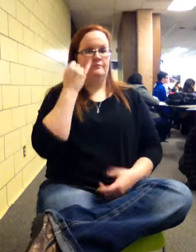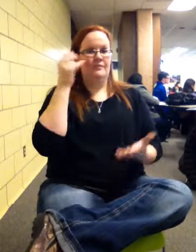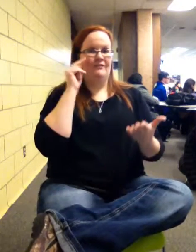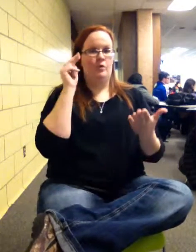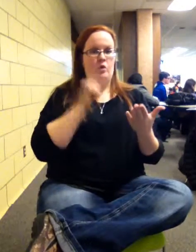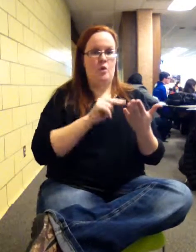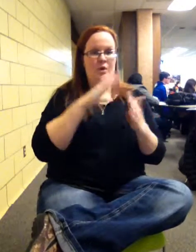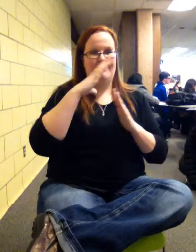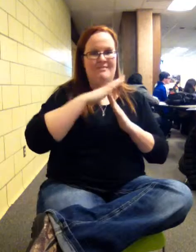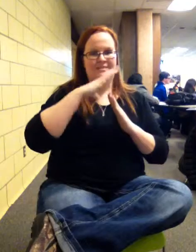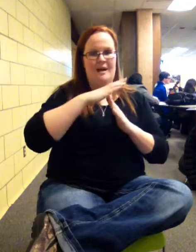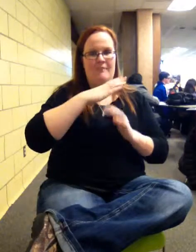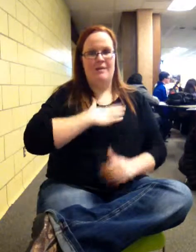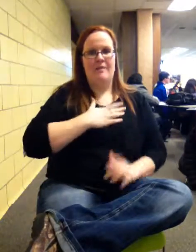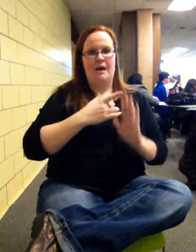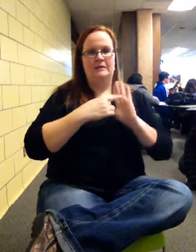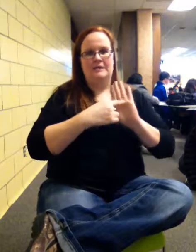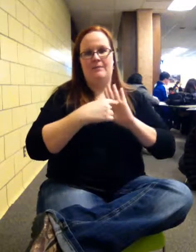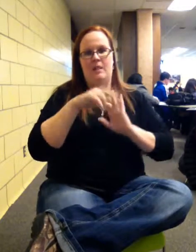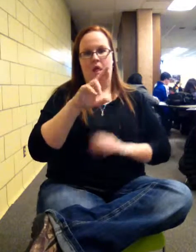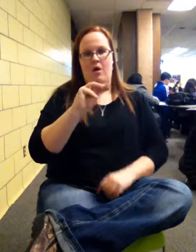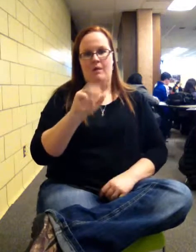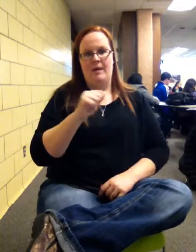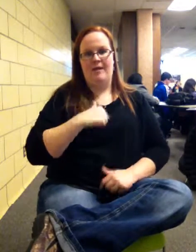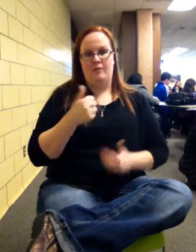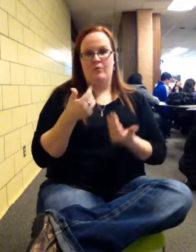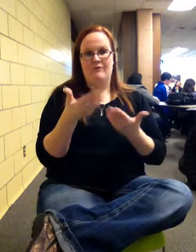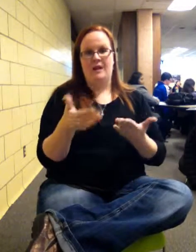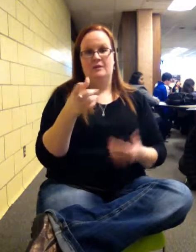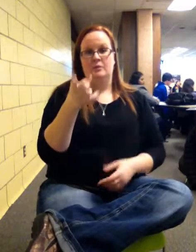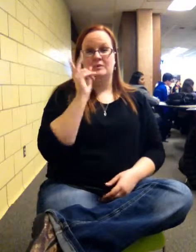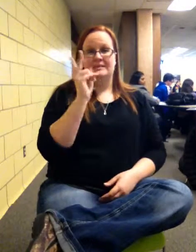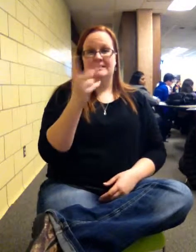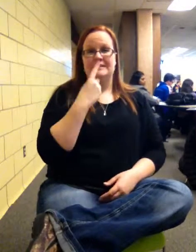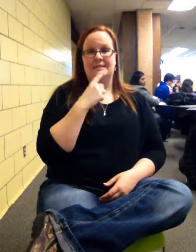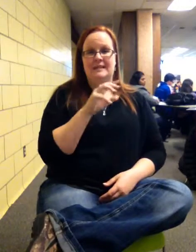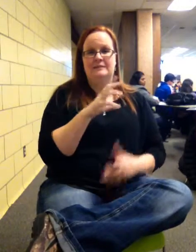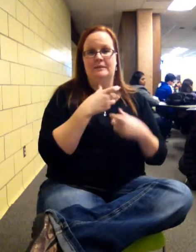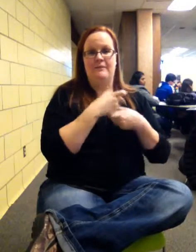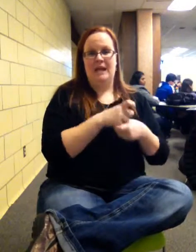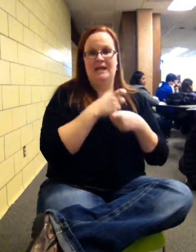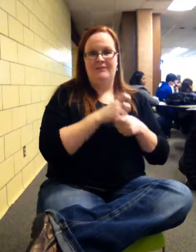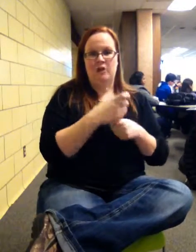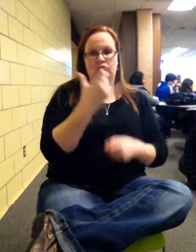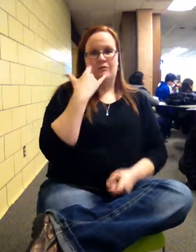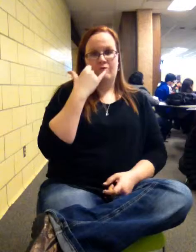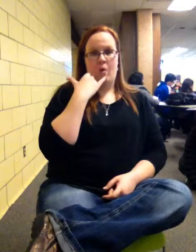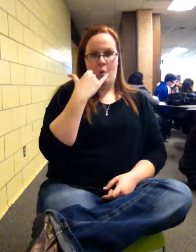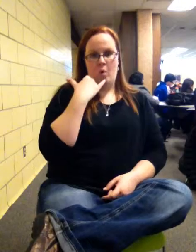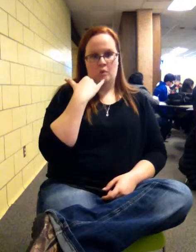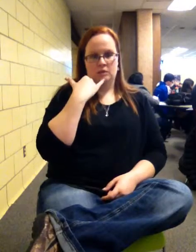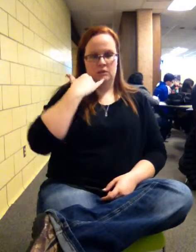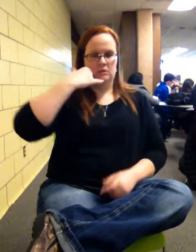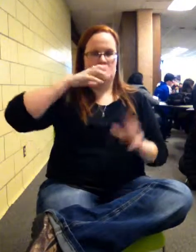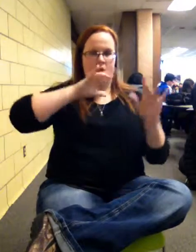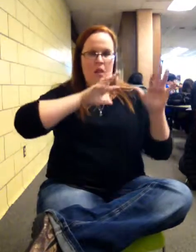of my sample RMA that I gave you, you're gonna see that it's saying manufacturing, telephone apparatus, and then it's saying